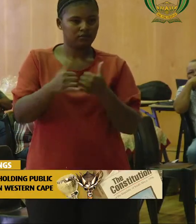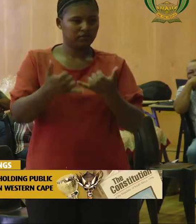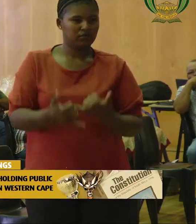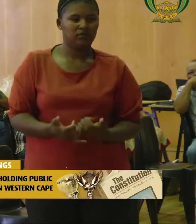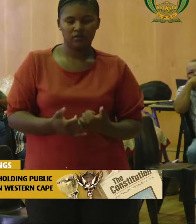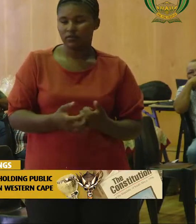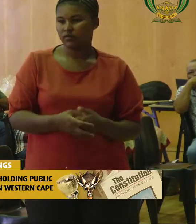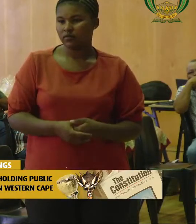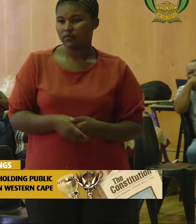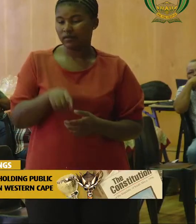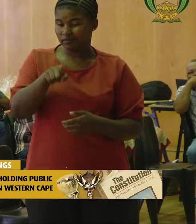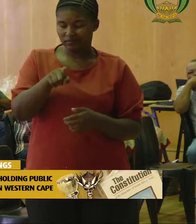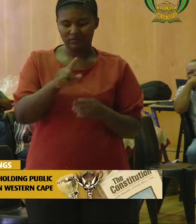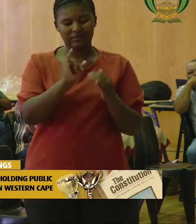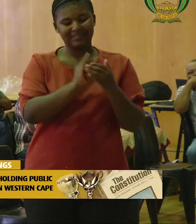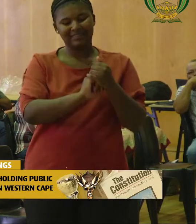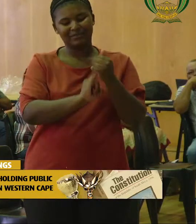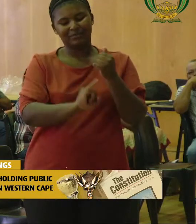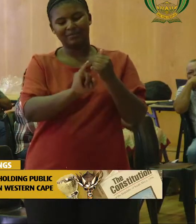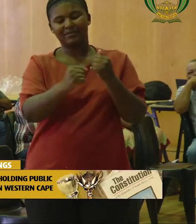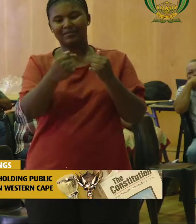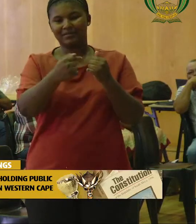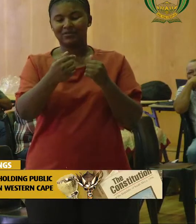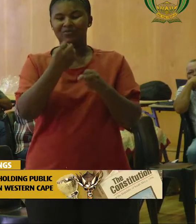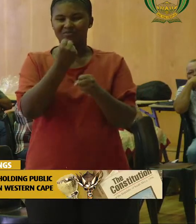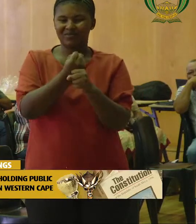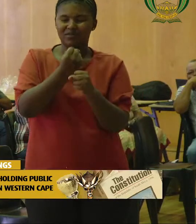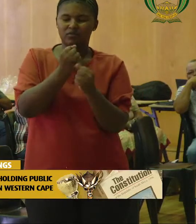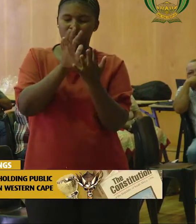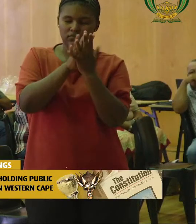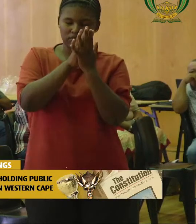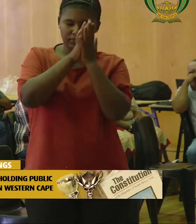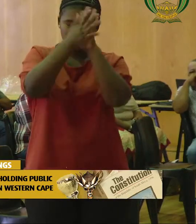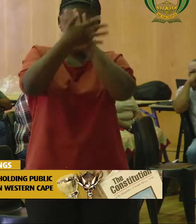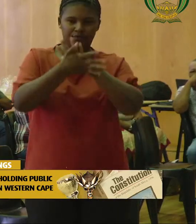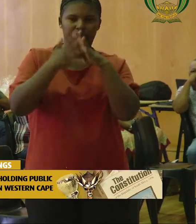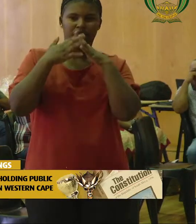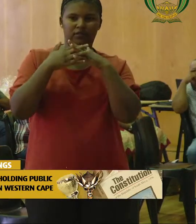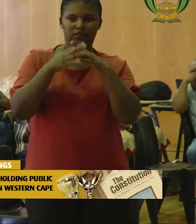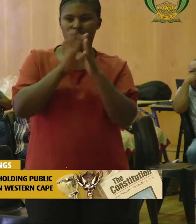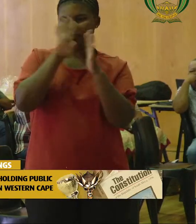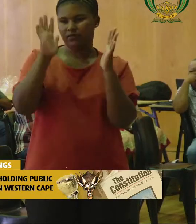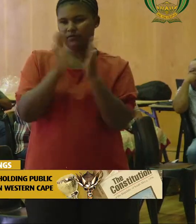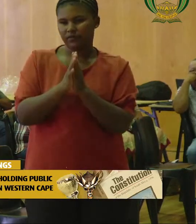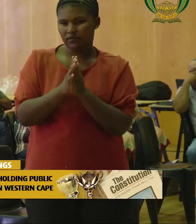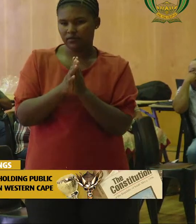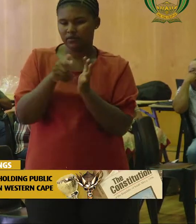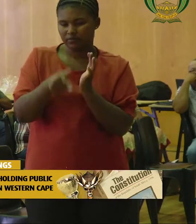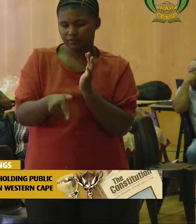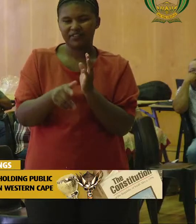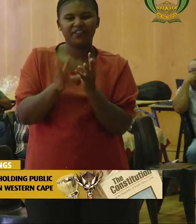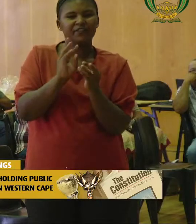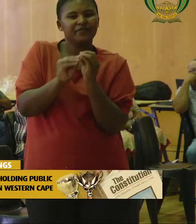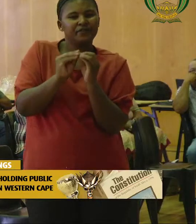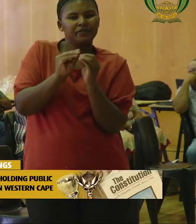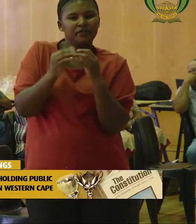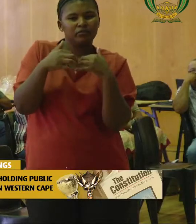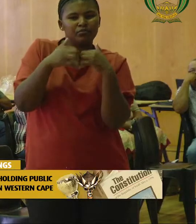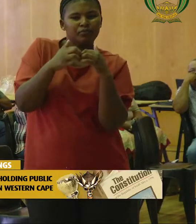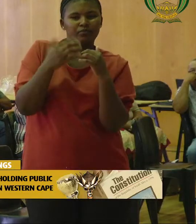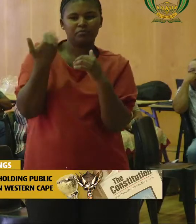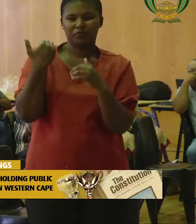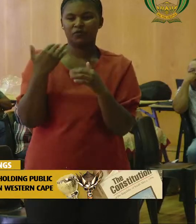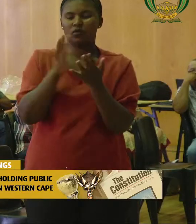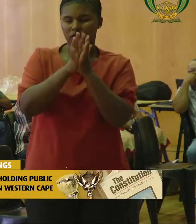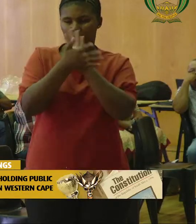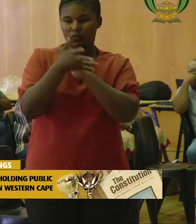these independents, they will make a mess of everything that's already been implemented in our